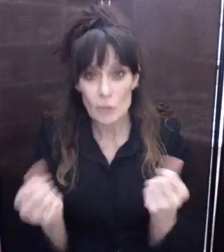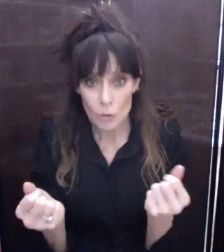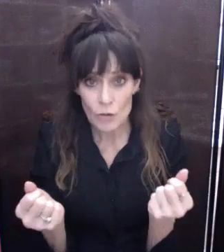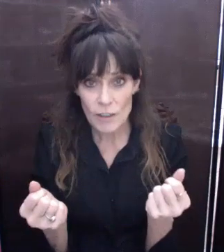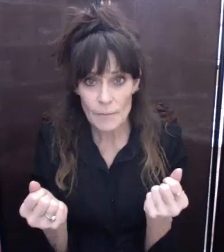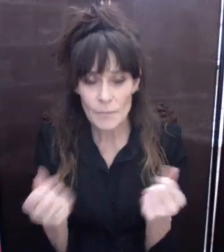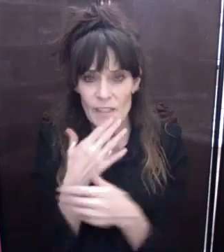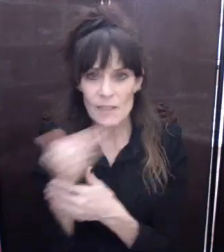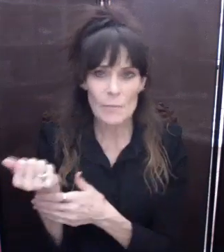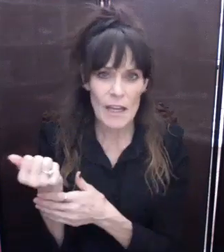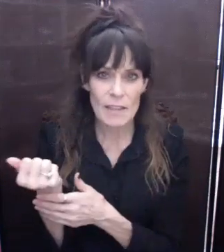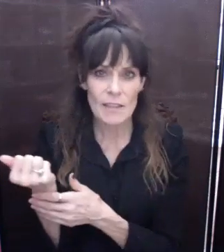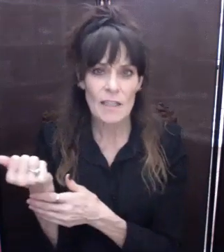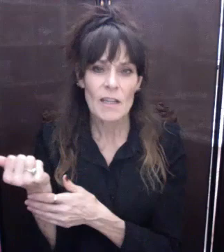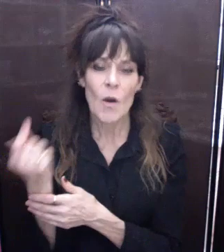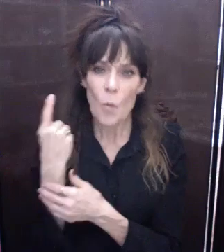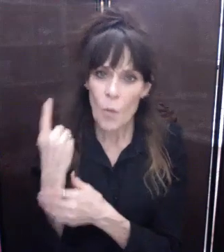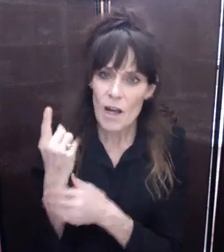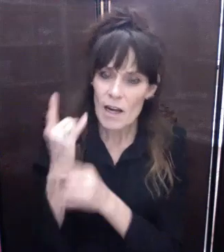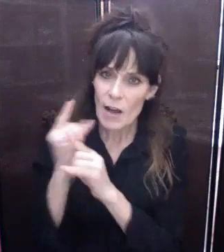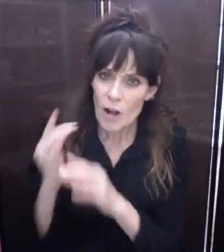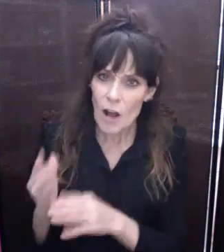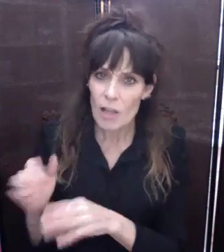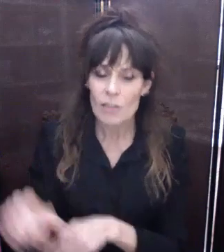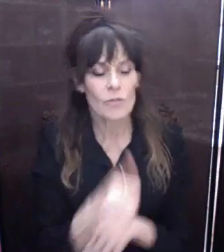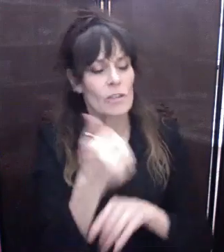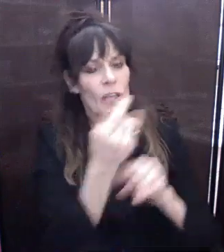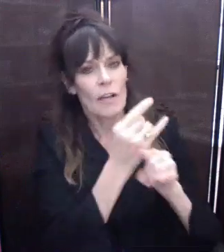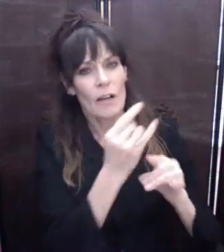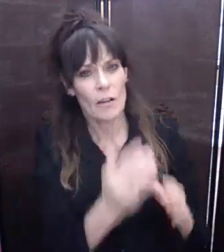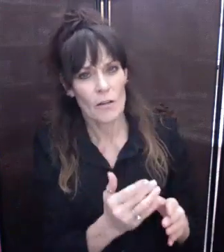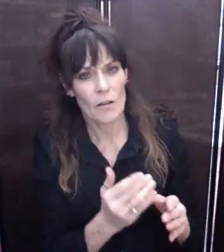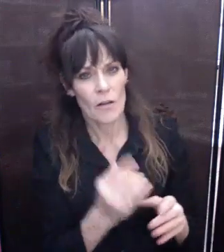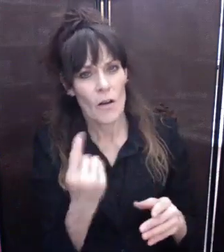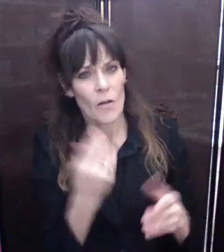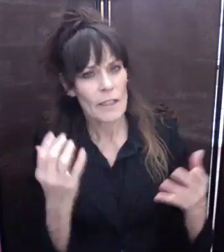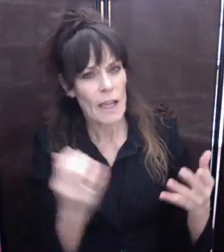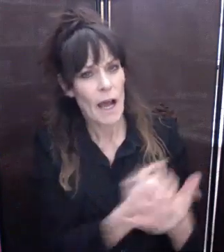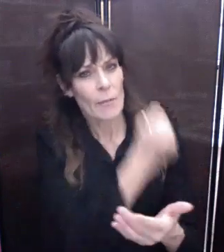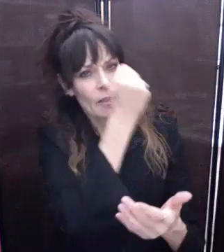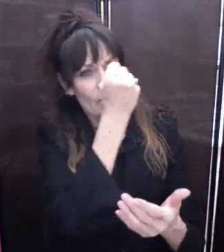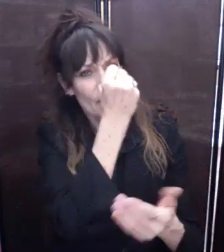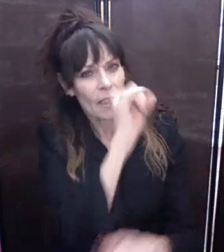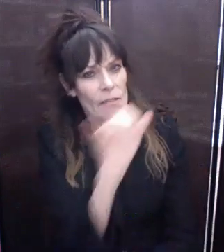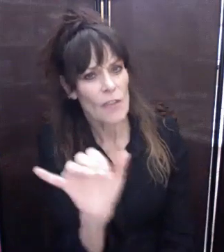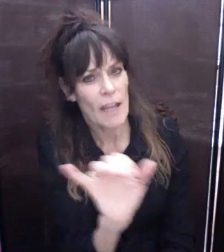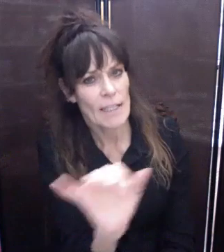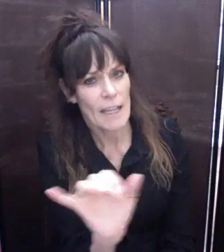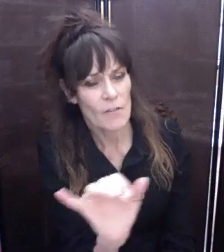best carried from one alcoholic to another only after that opportunity for identification. And that's where sponsorship,